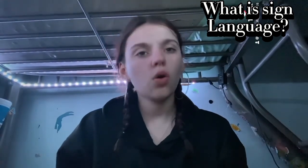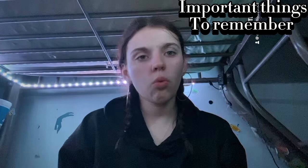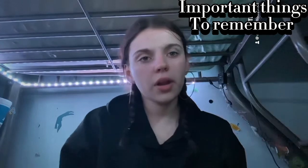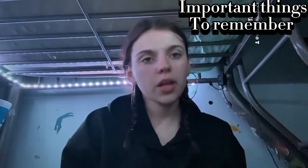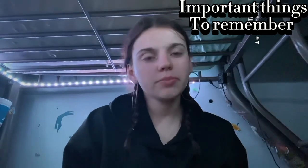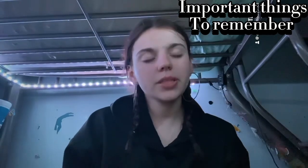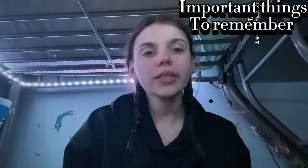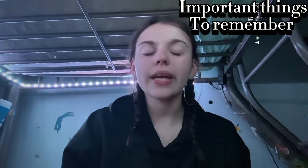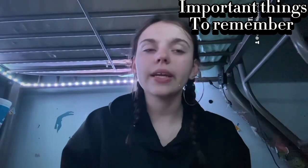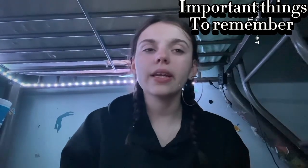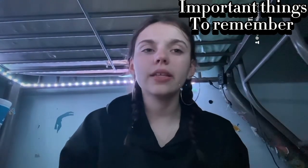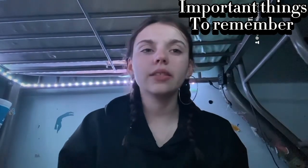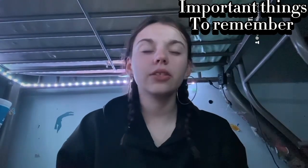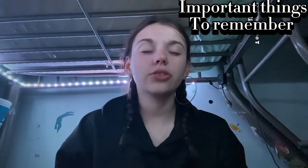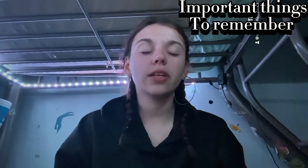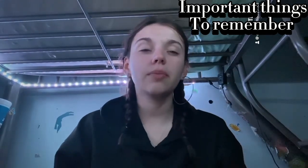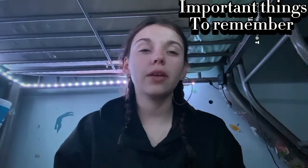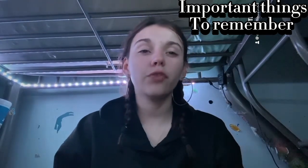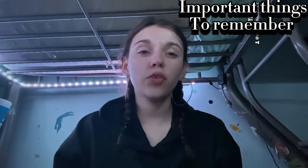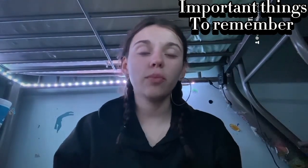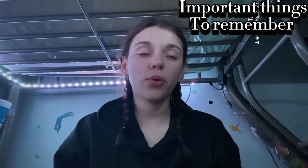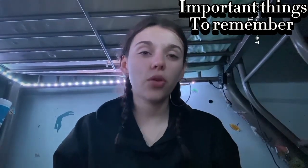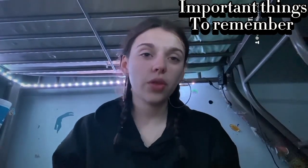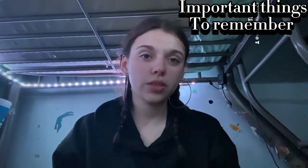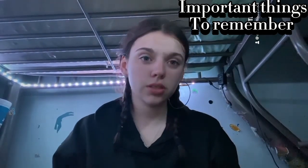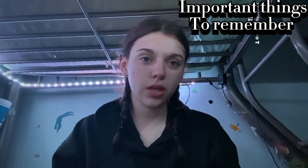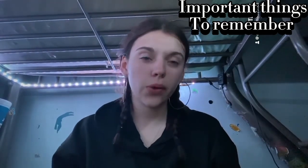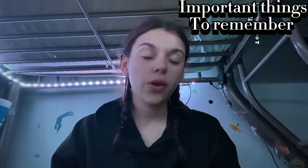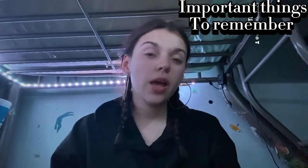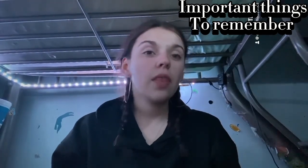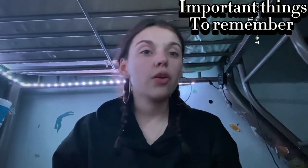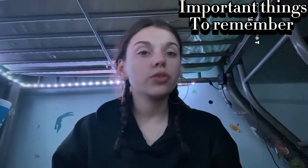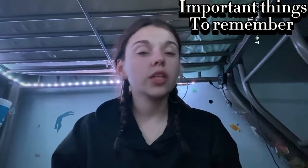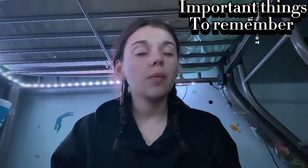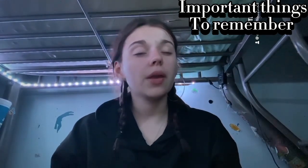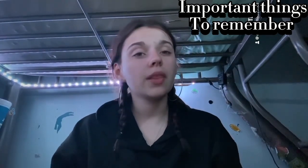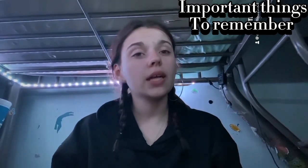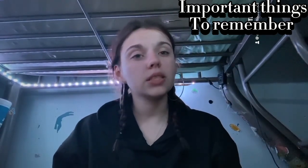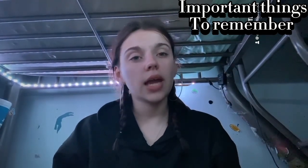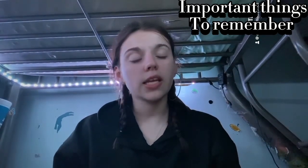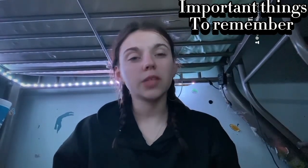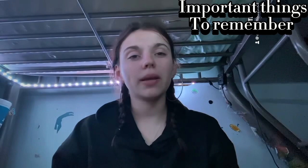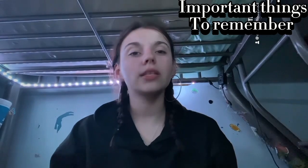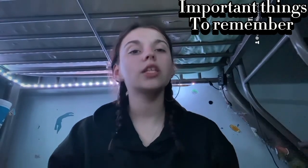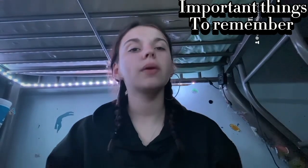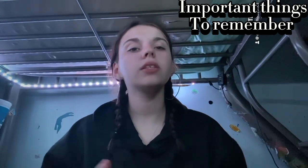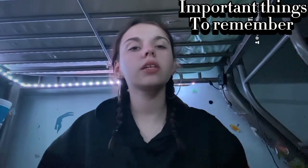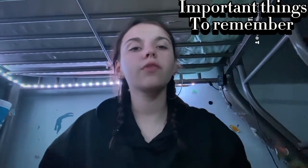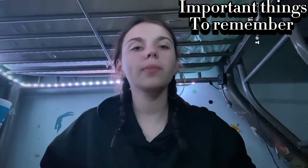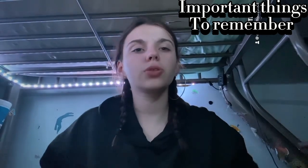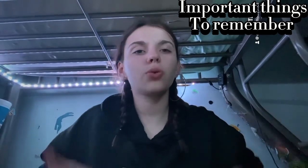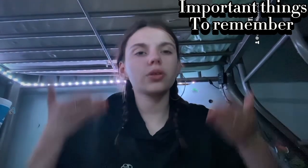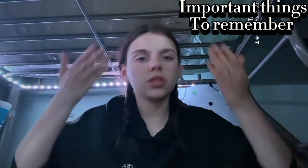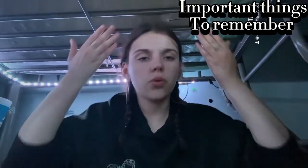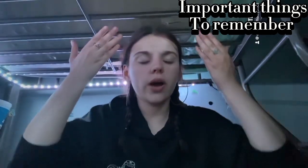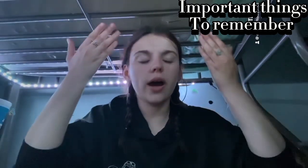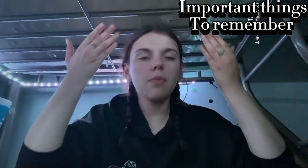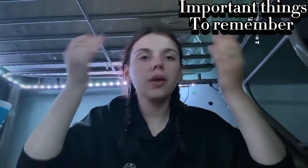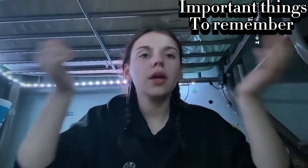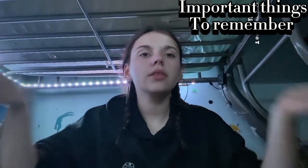When it comes to signing, there's going to be a few important things to know. There's going to be a signing space that is basically from your torso up to